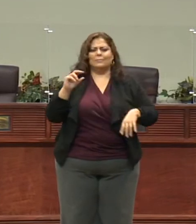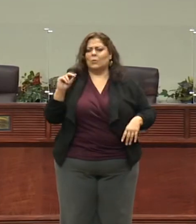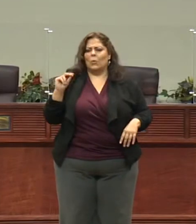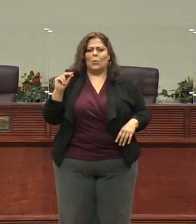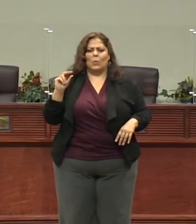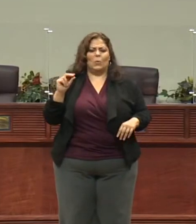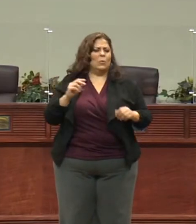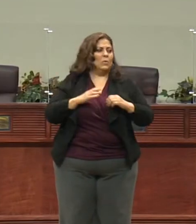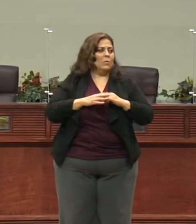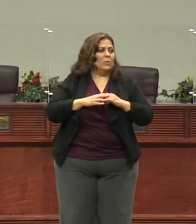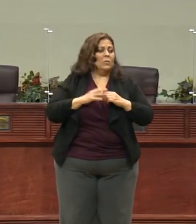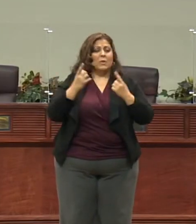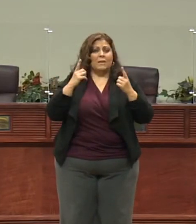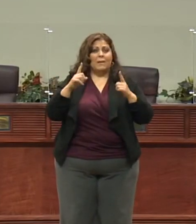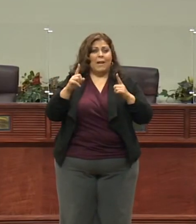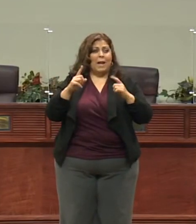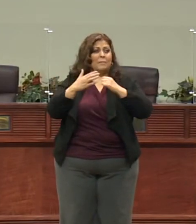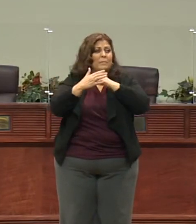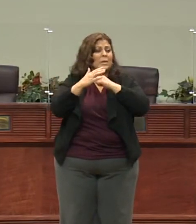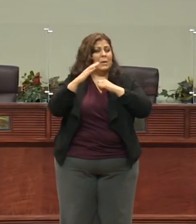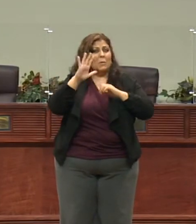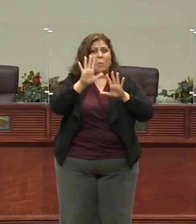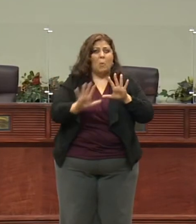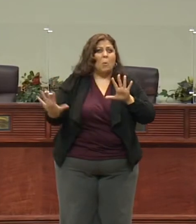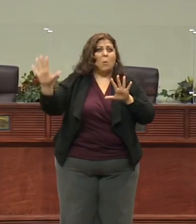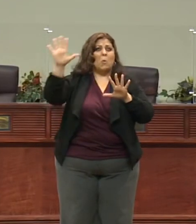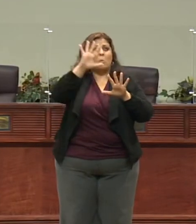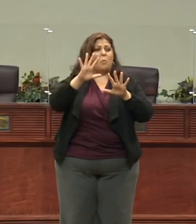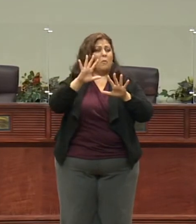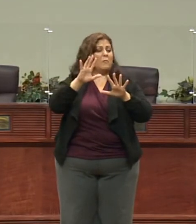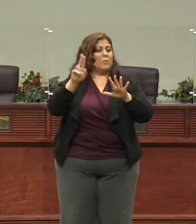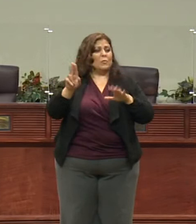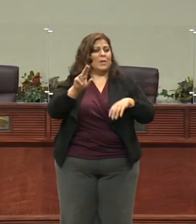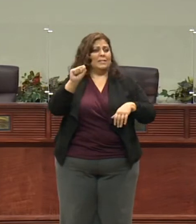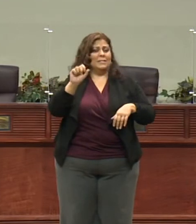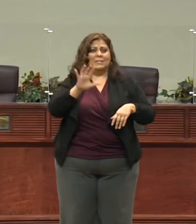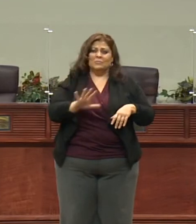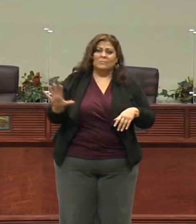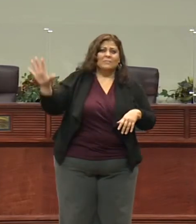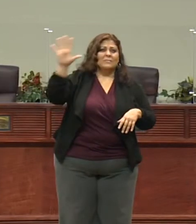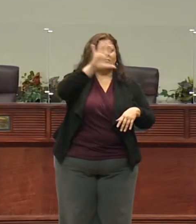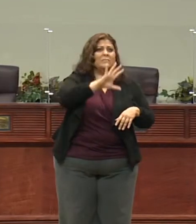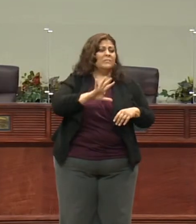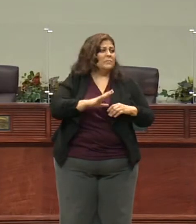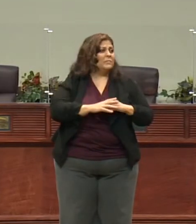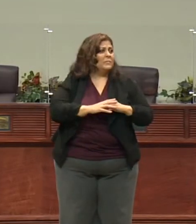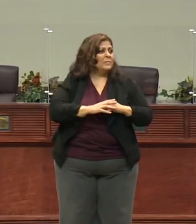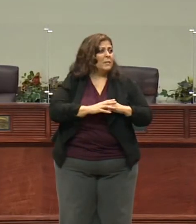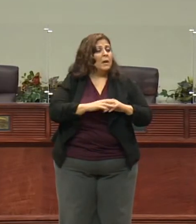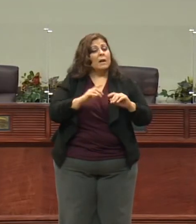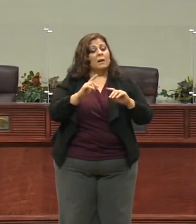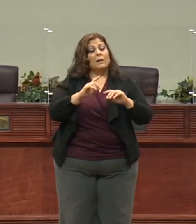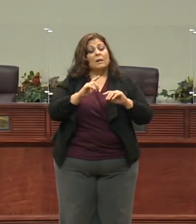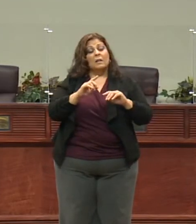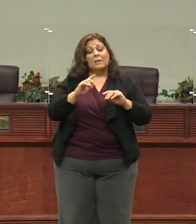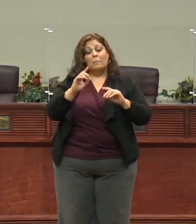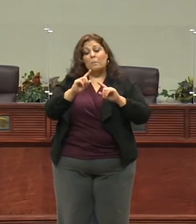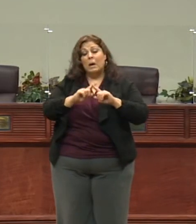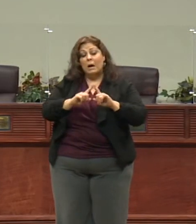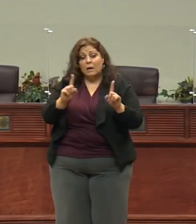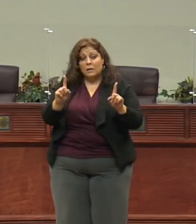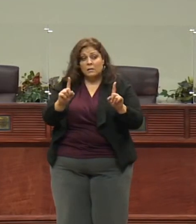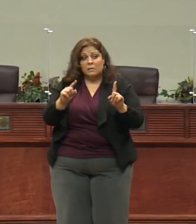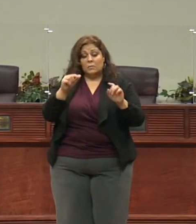all over the country. However, because of the high volume of people who are